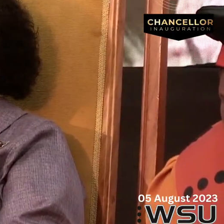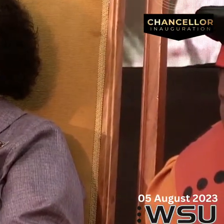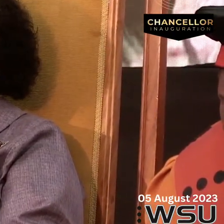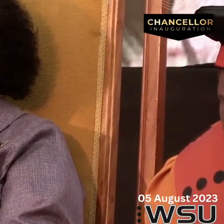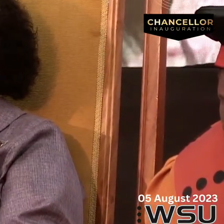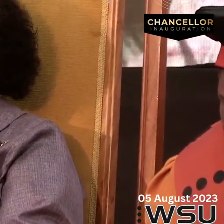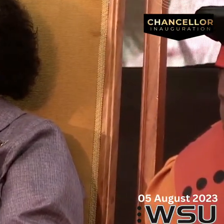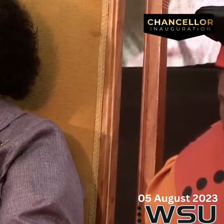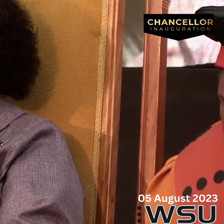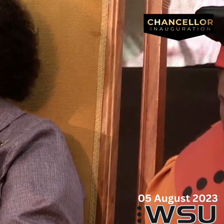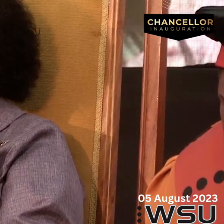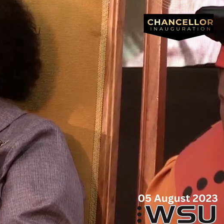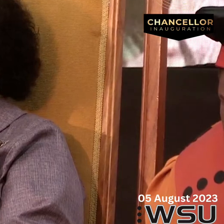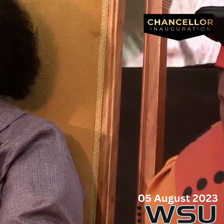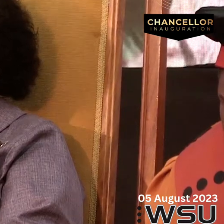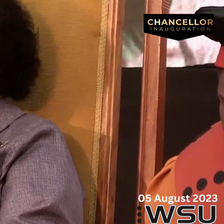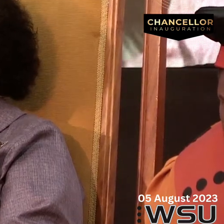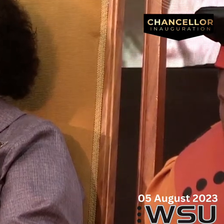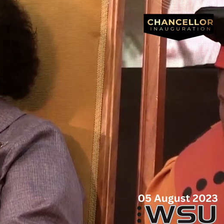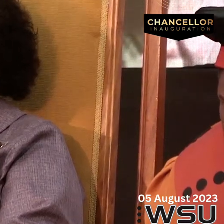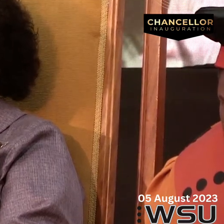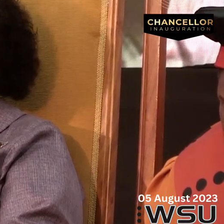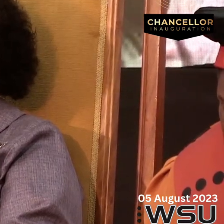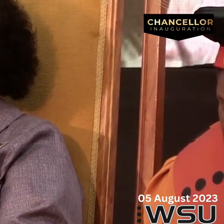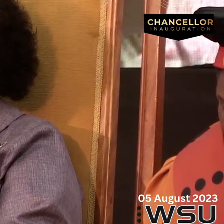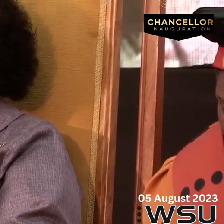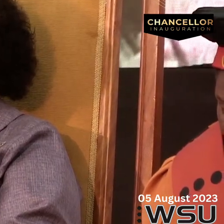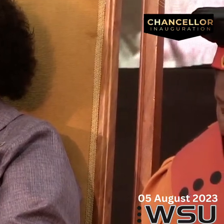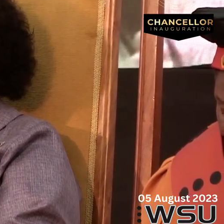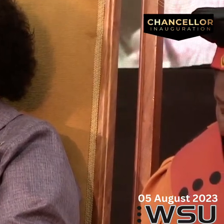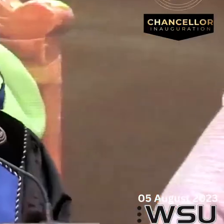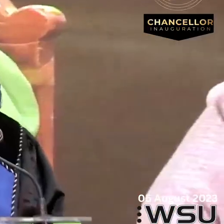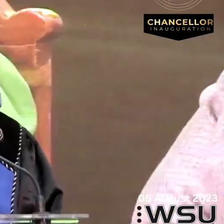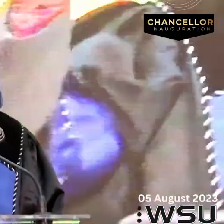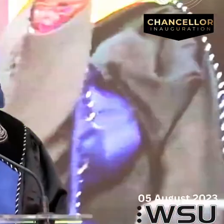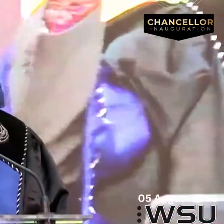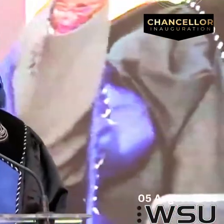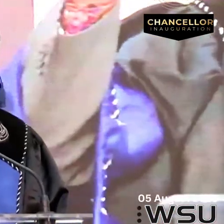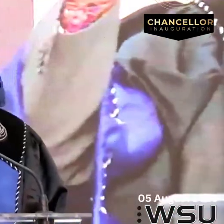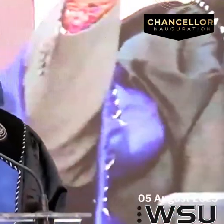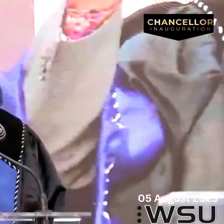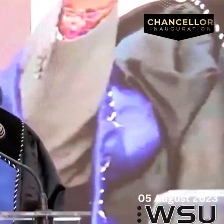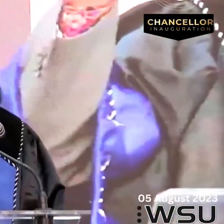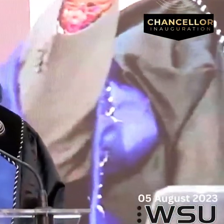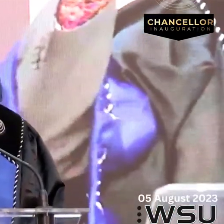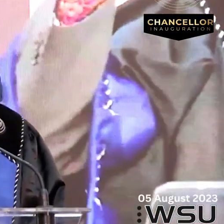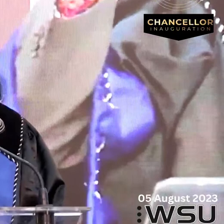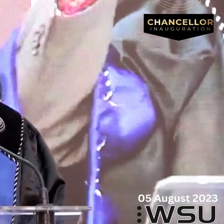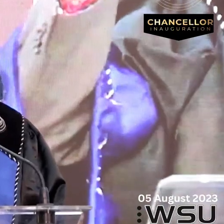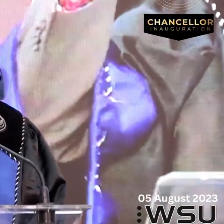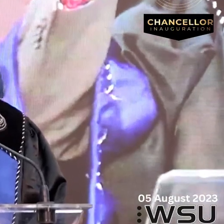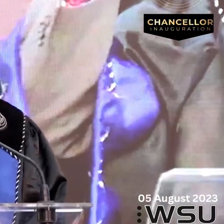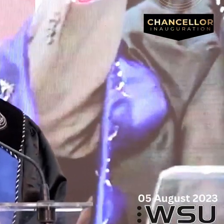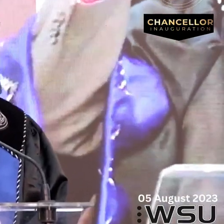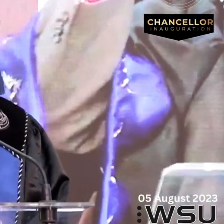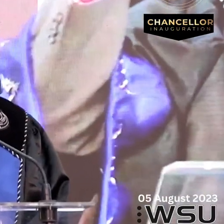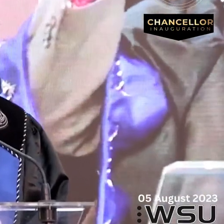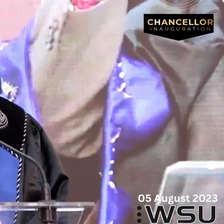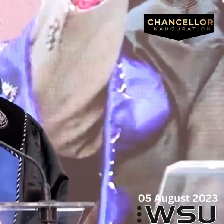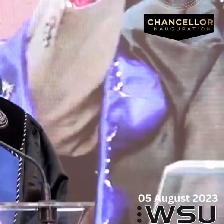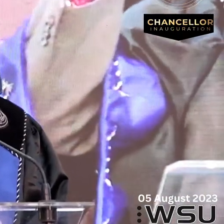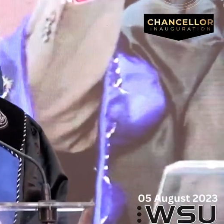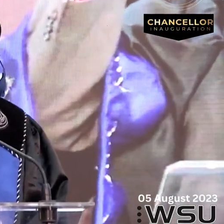Sikelela iwusu. Abantwana abaphuma apha, may they change the world in your